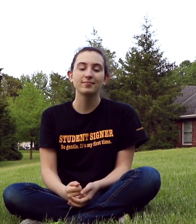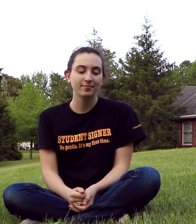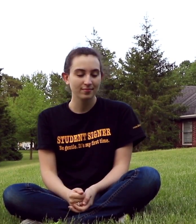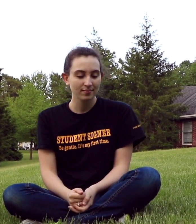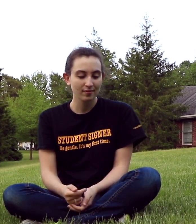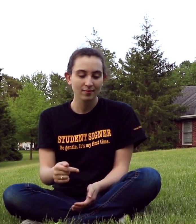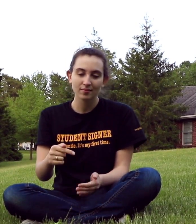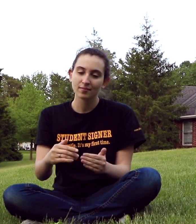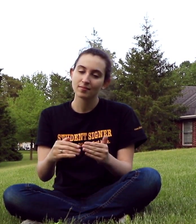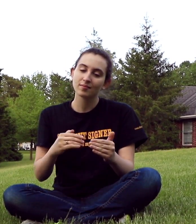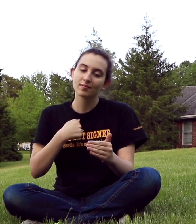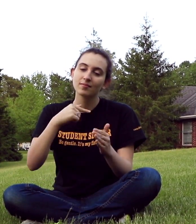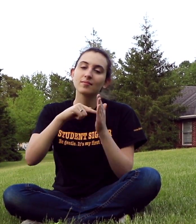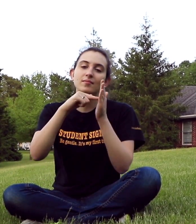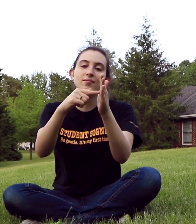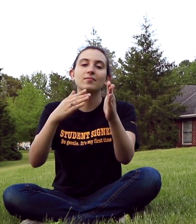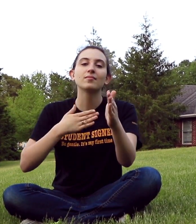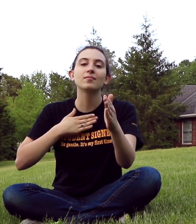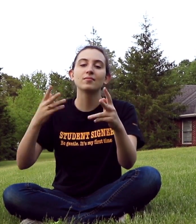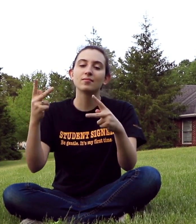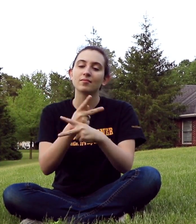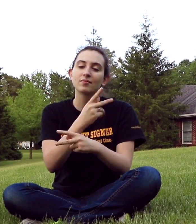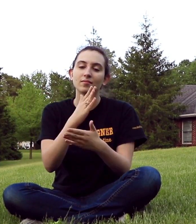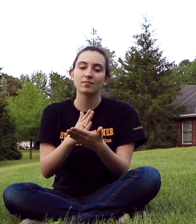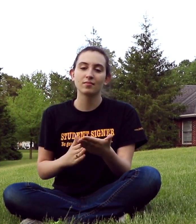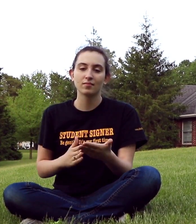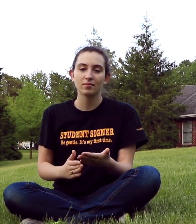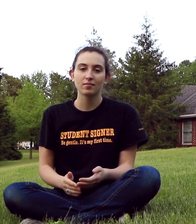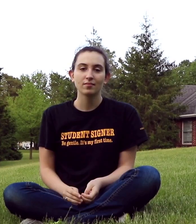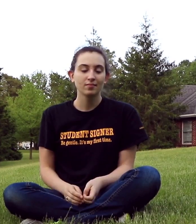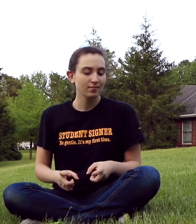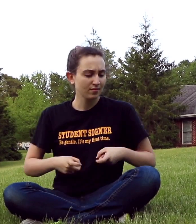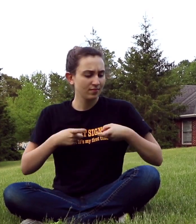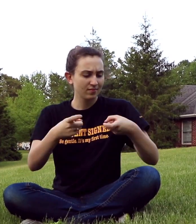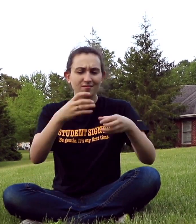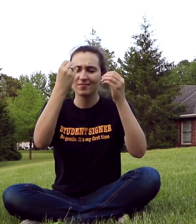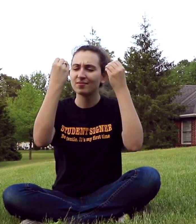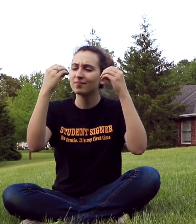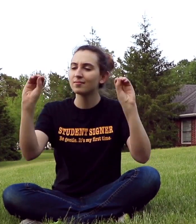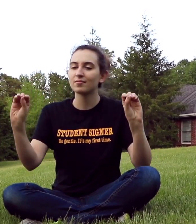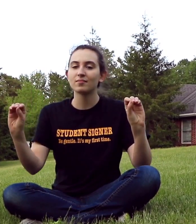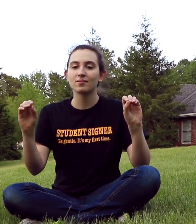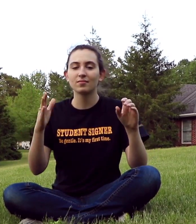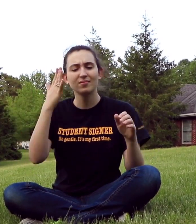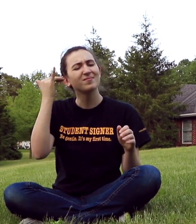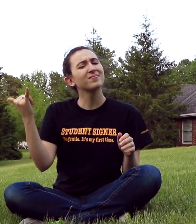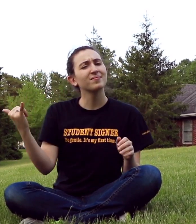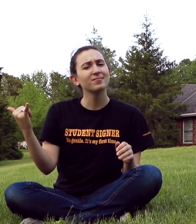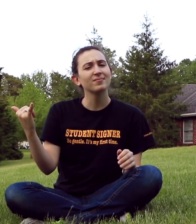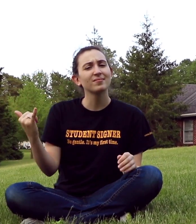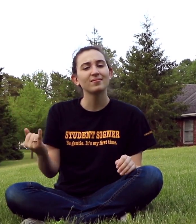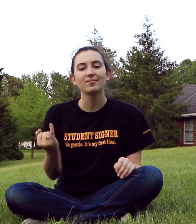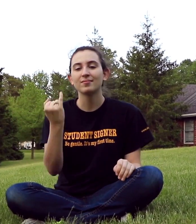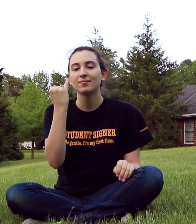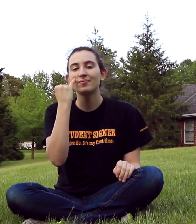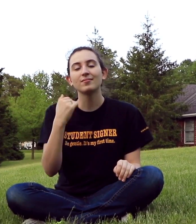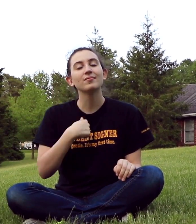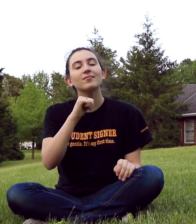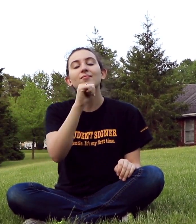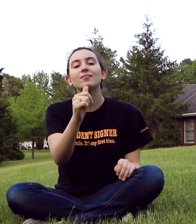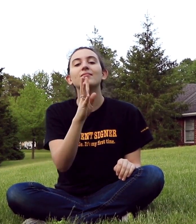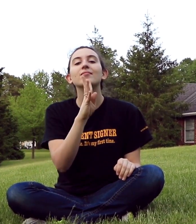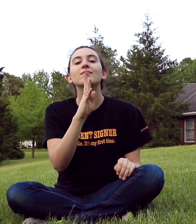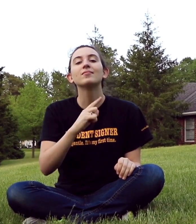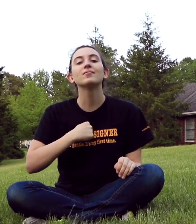mistake, before I lead with the worst of me. Give them no reason to stare,